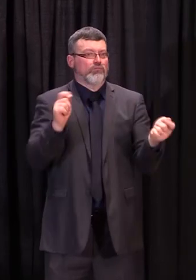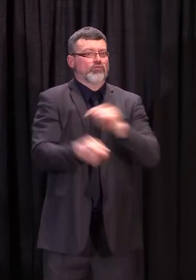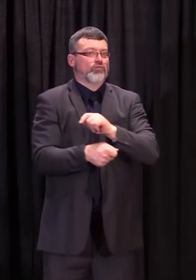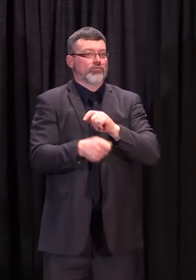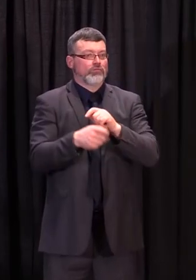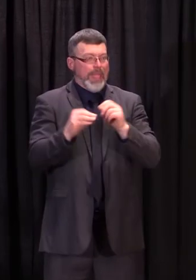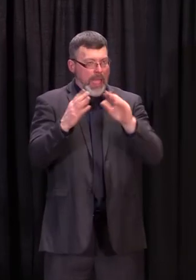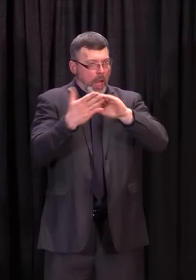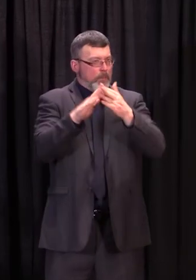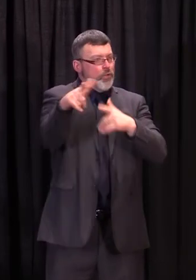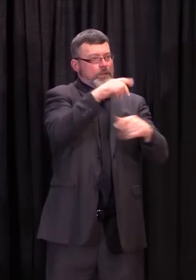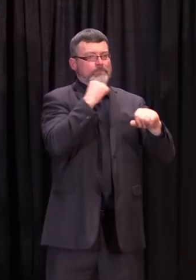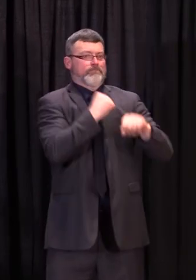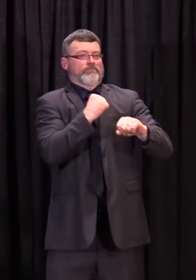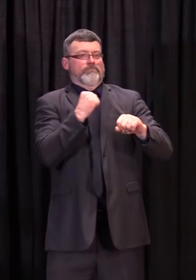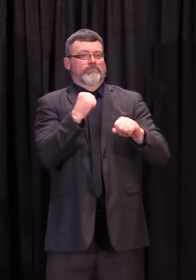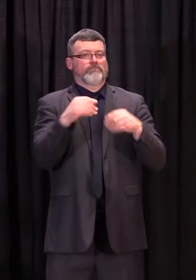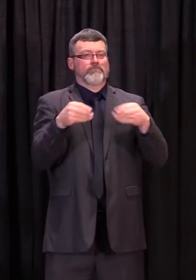resiliency.